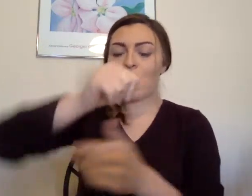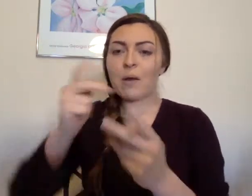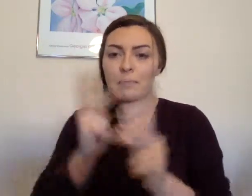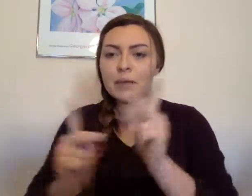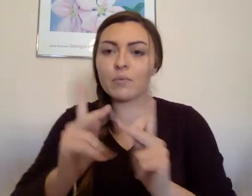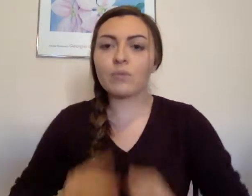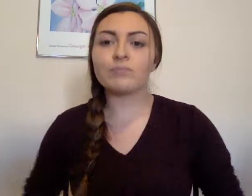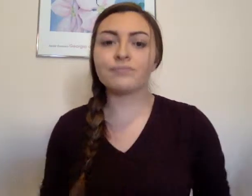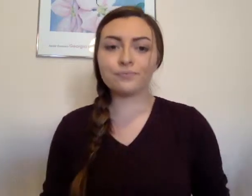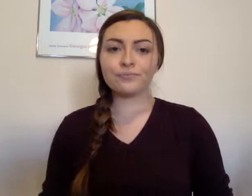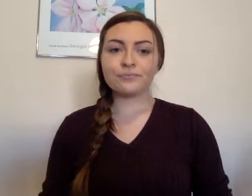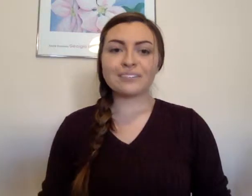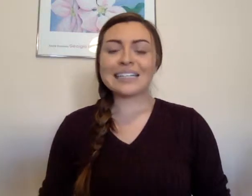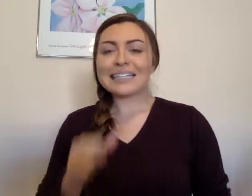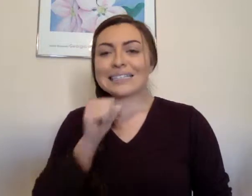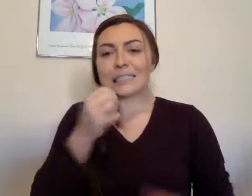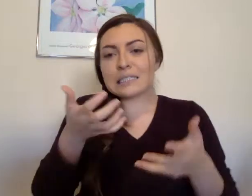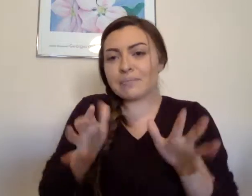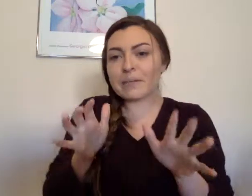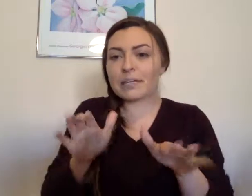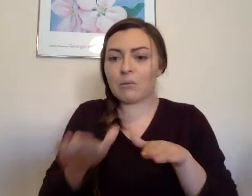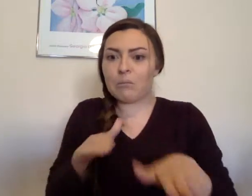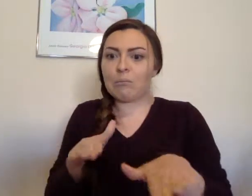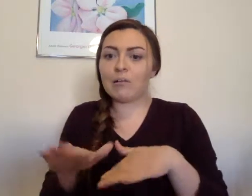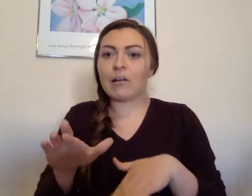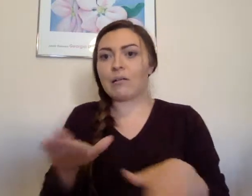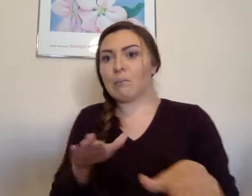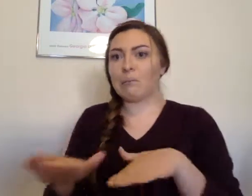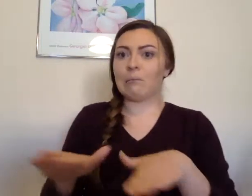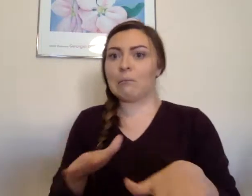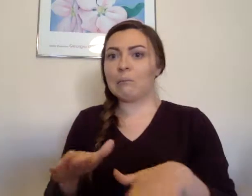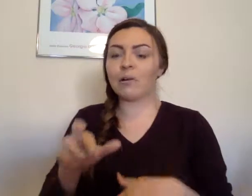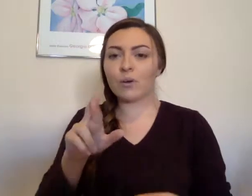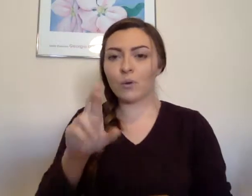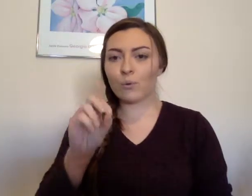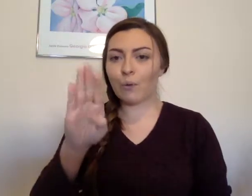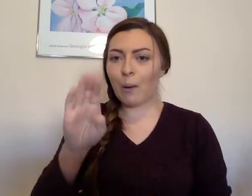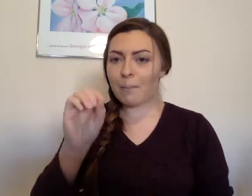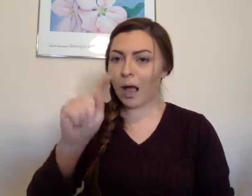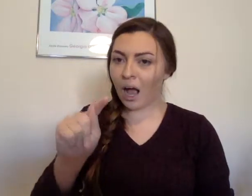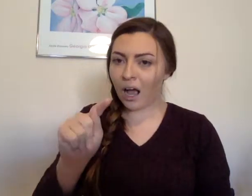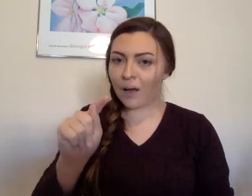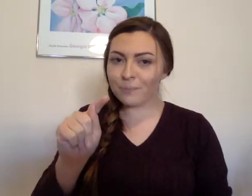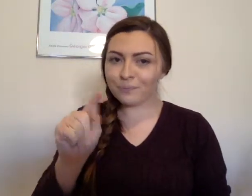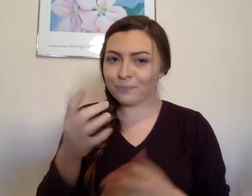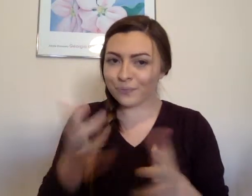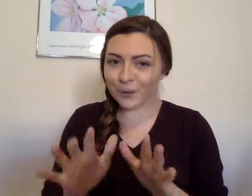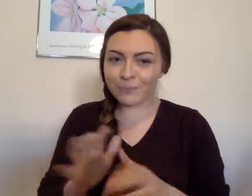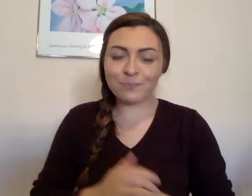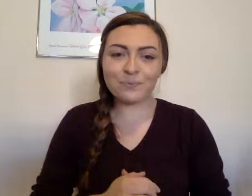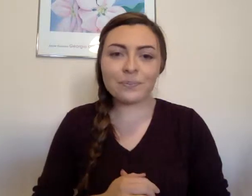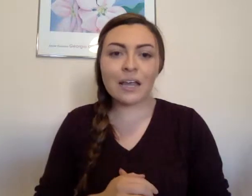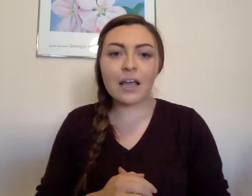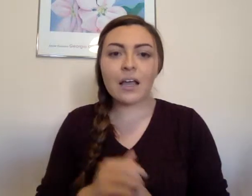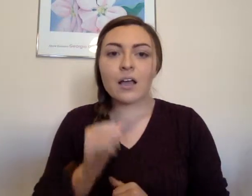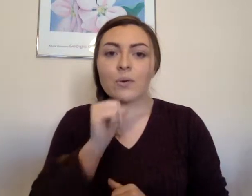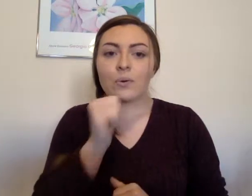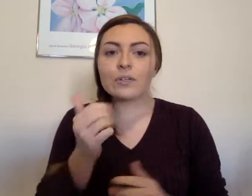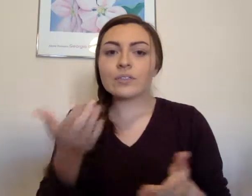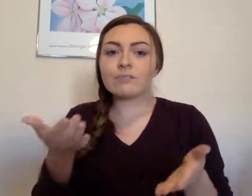that doesn't mean I walked around like this. That would be very weird. But it does mean that when I wasn't using them, I put them away here. But then